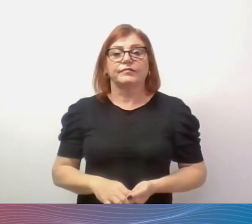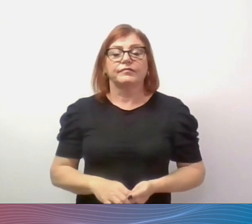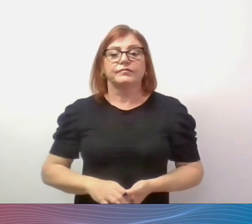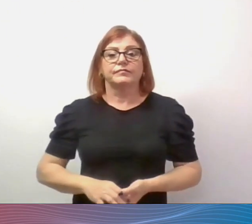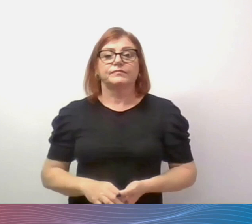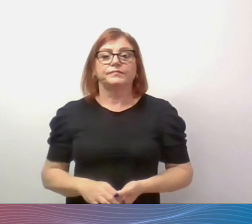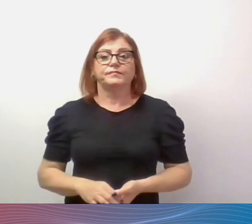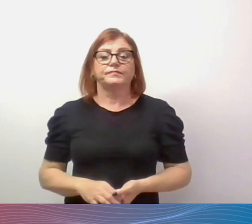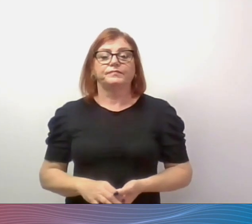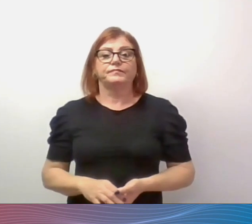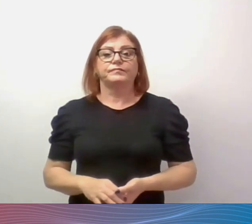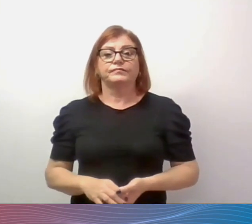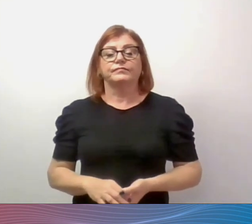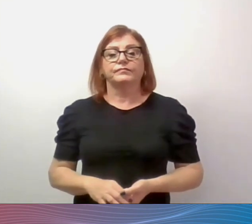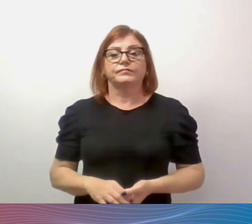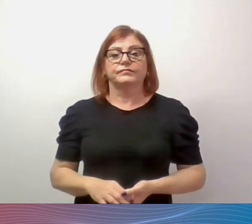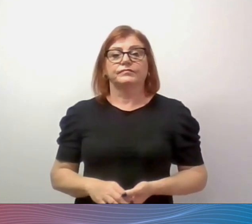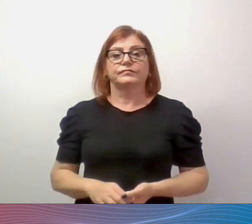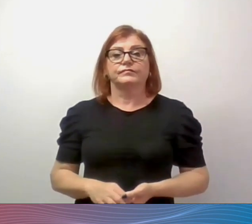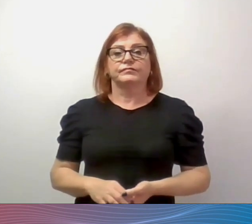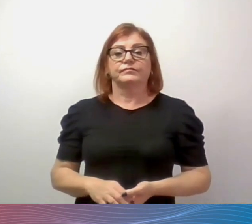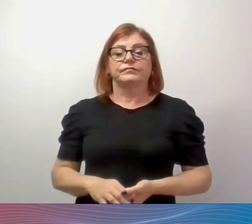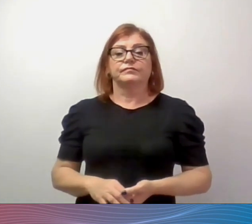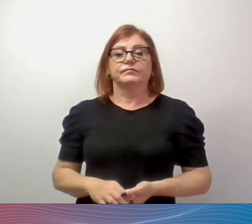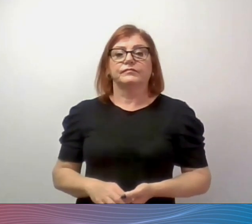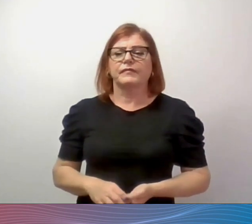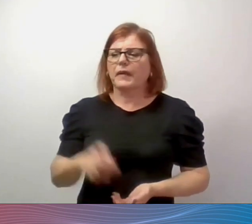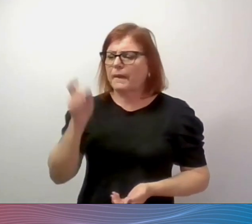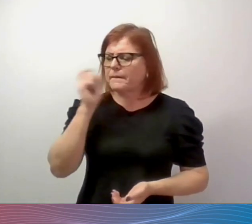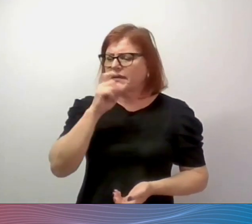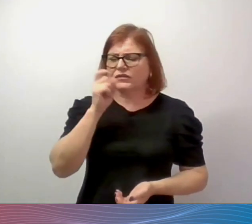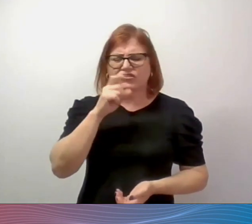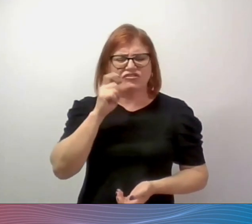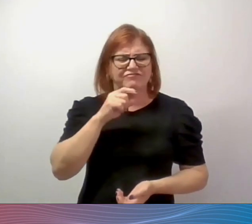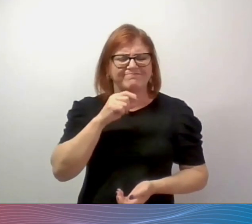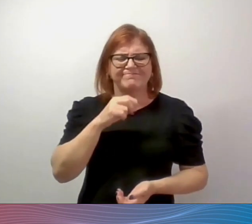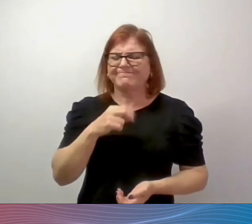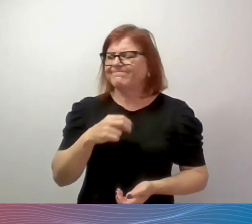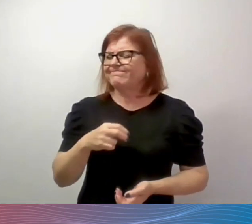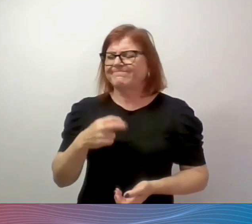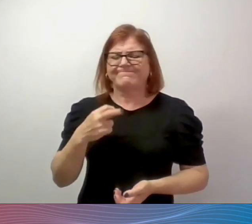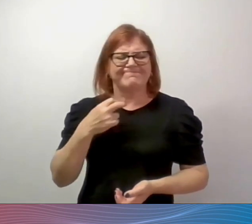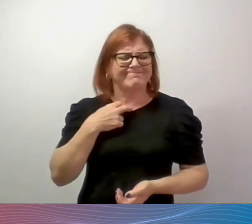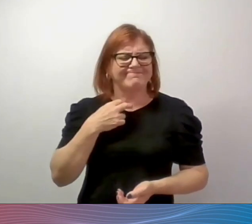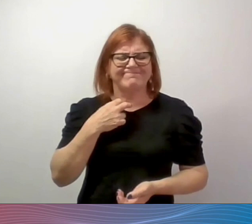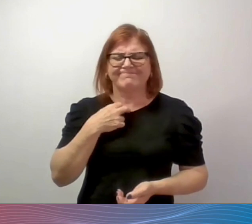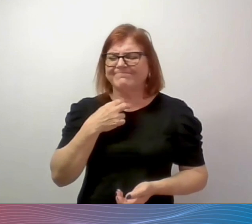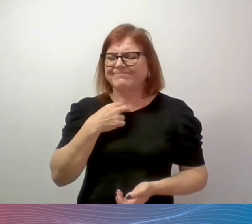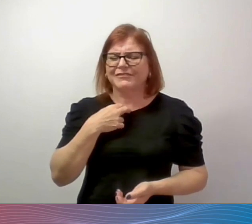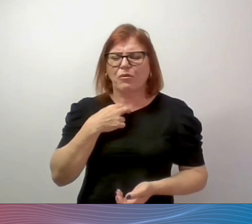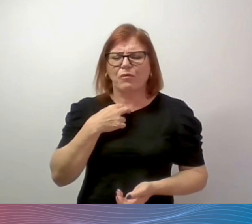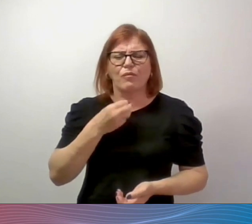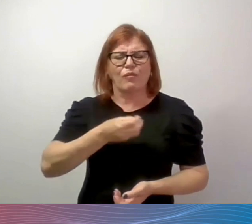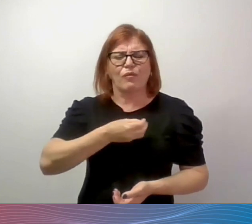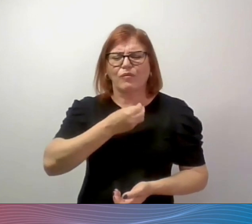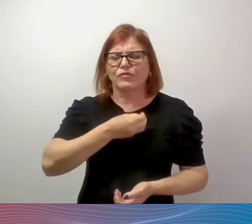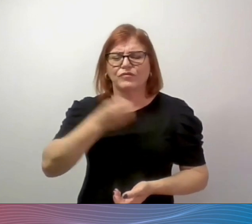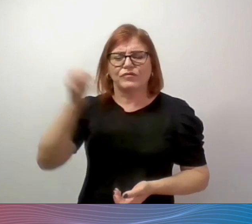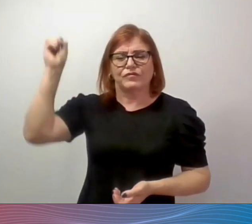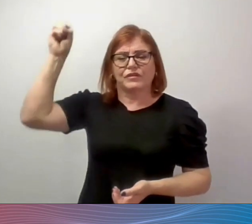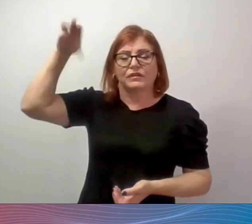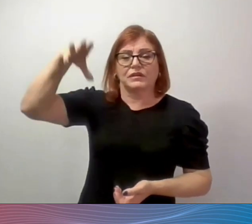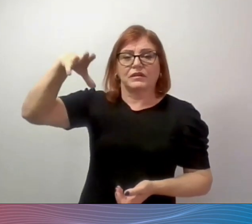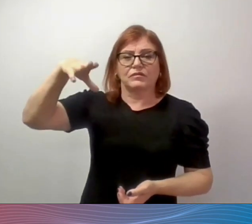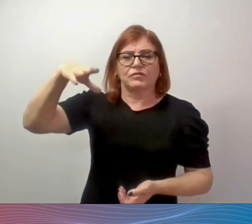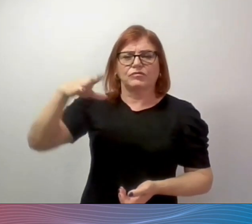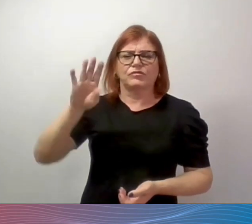can withstand light. A mentira não resiste à luz. Lies do not withstand light. Falsidade não resiste